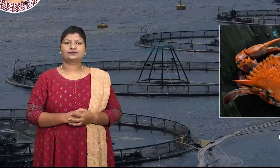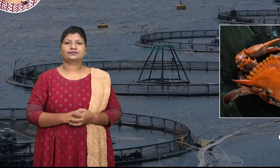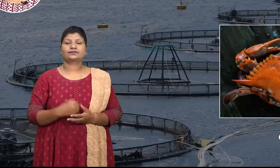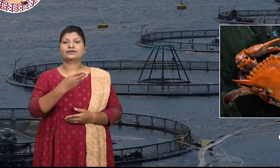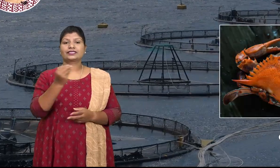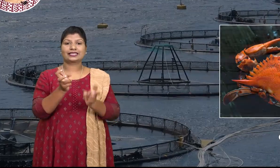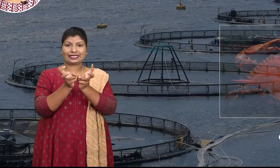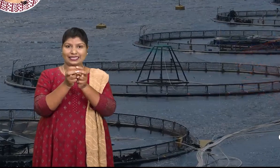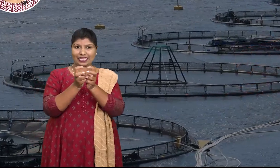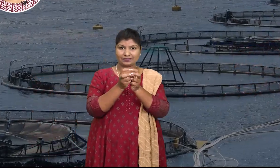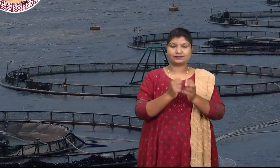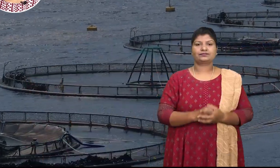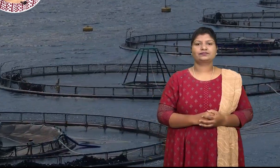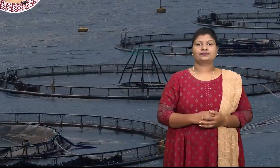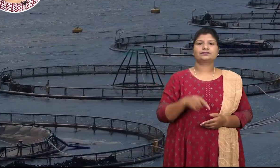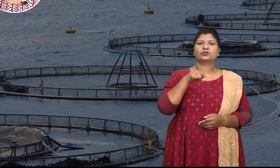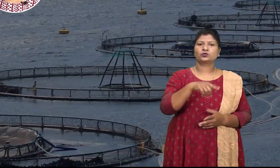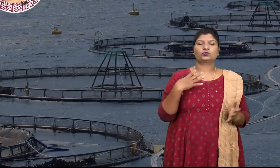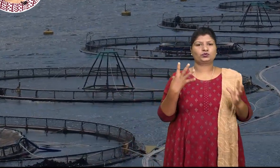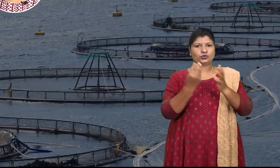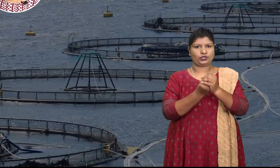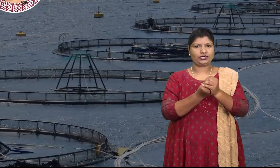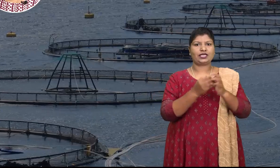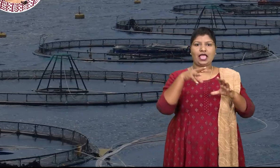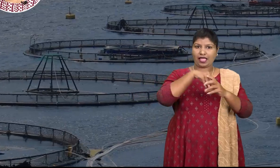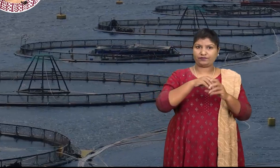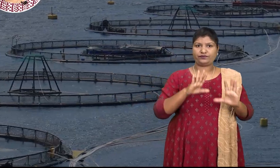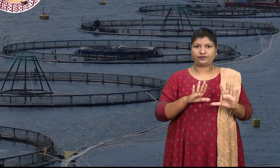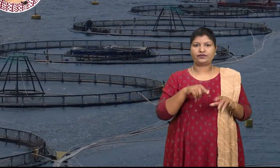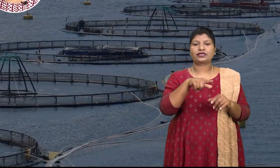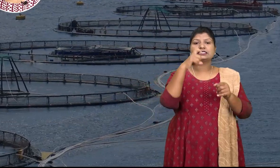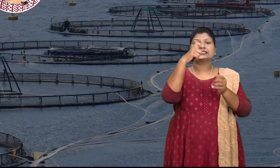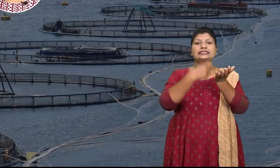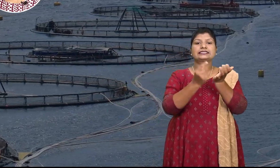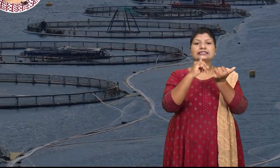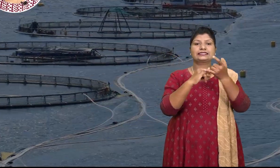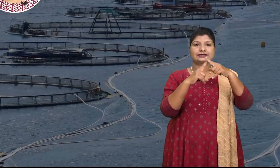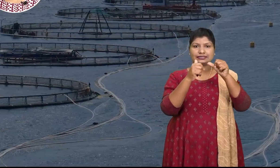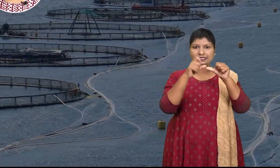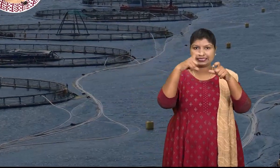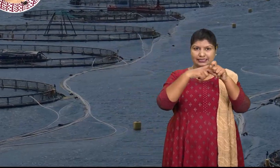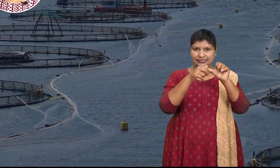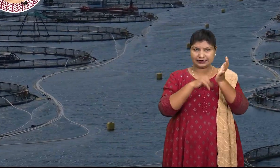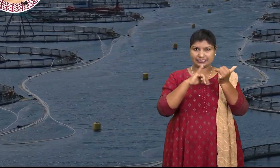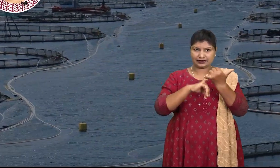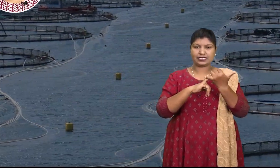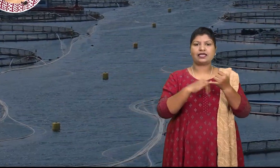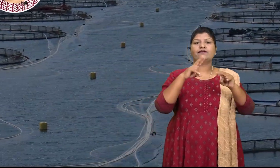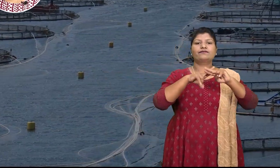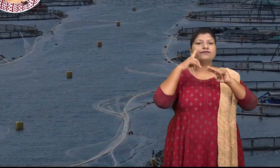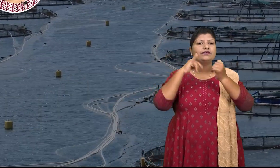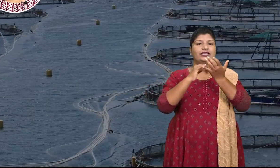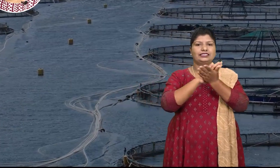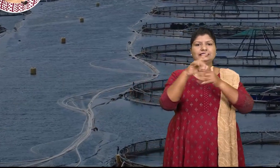and crabs together constitute the crustacean fishery.